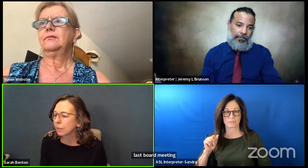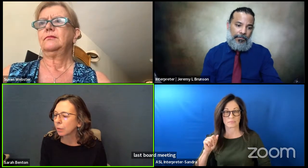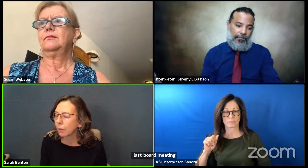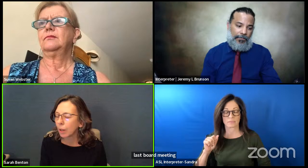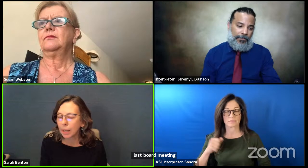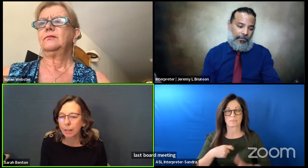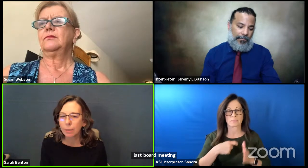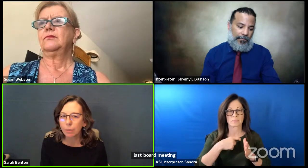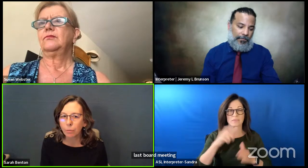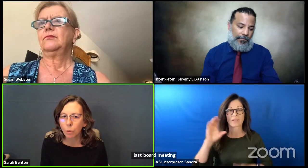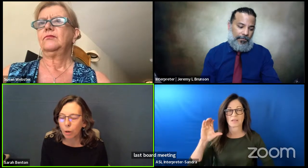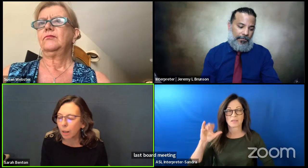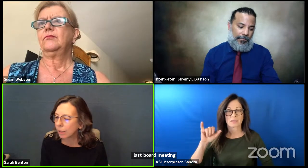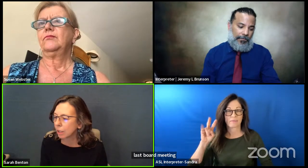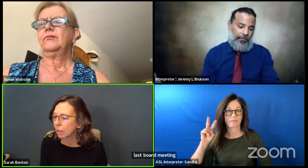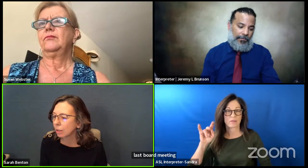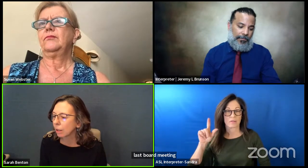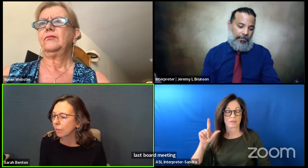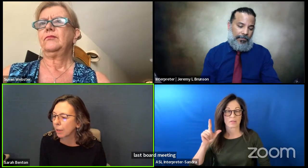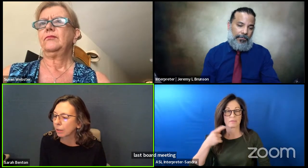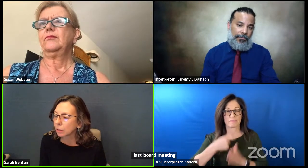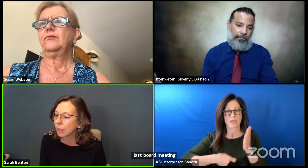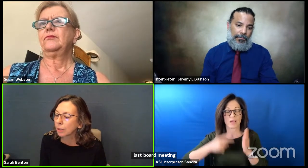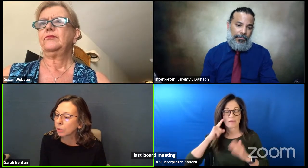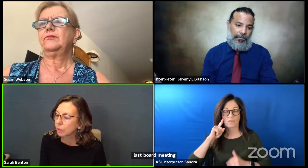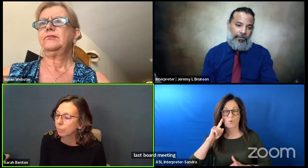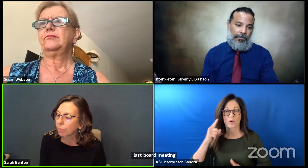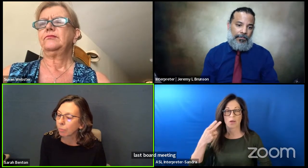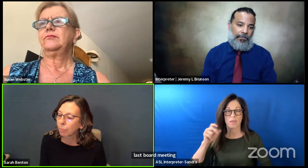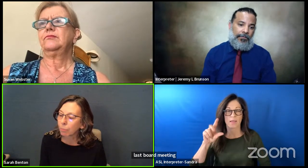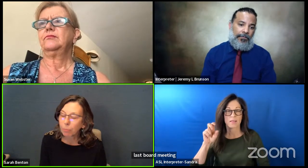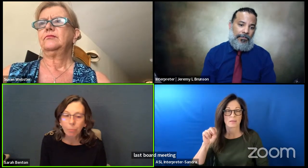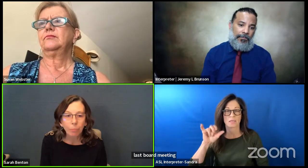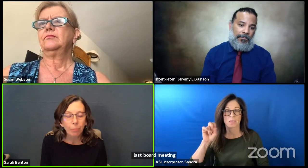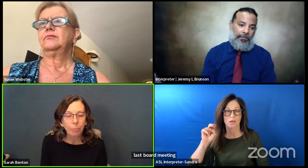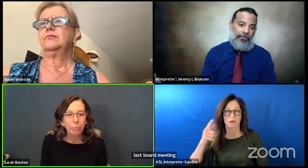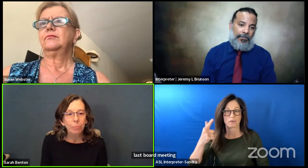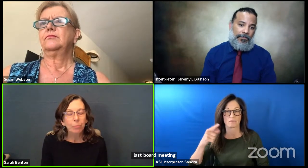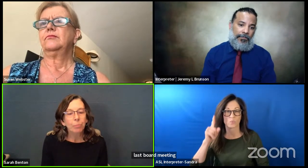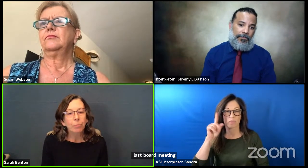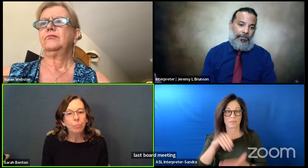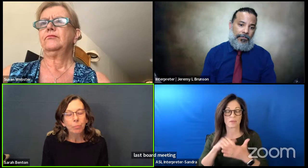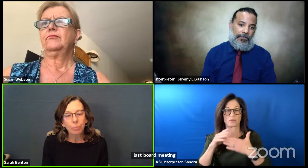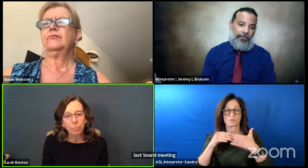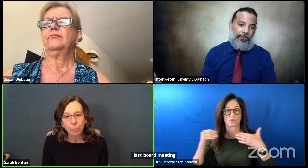fine, the civil fine for Helen Young of $1,000.